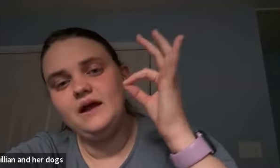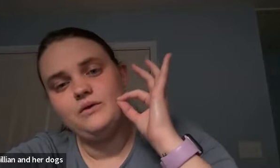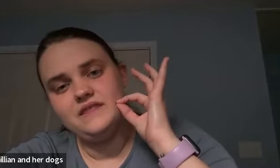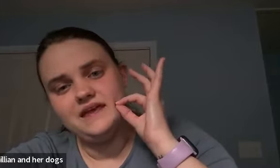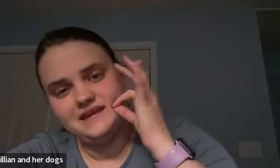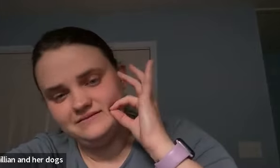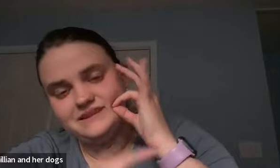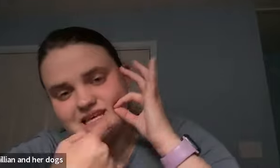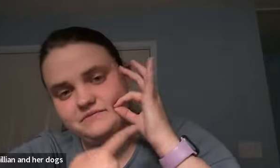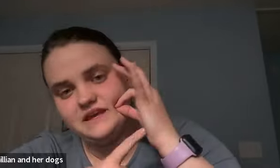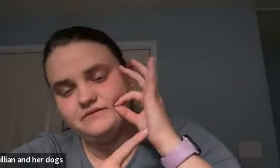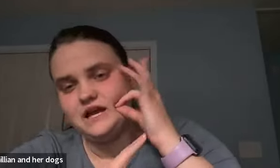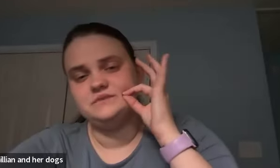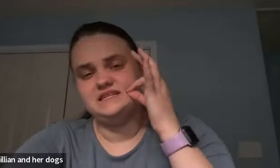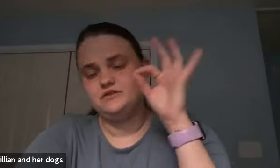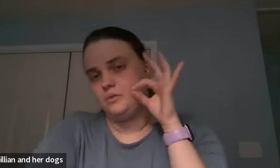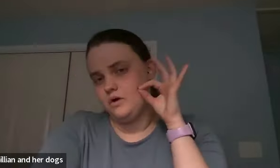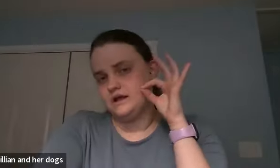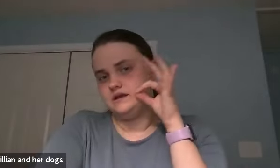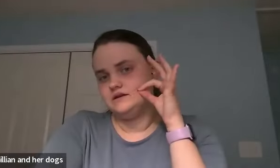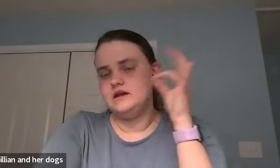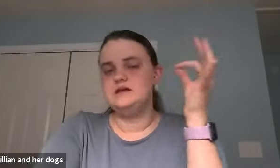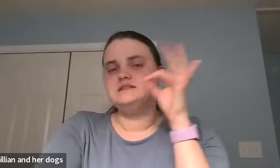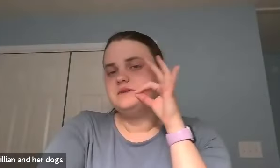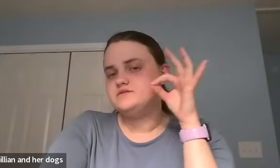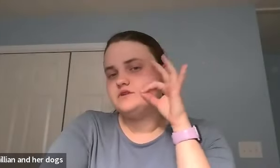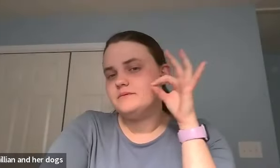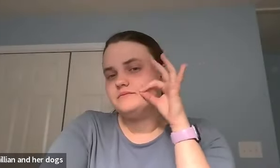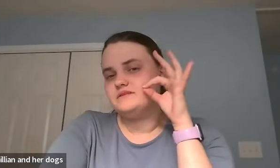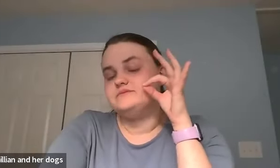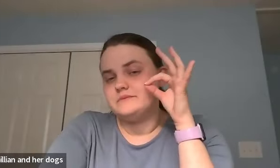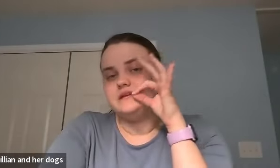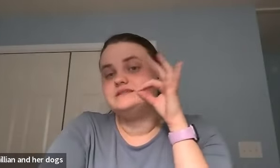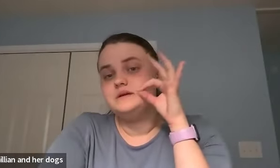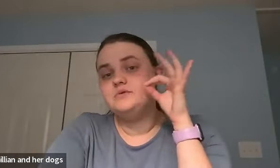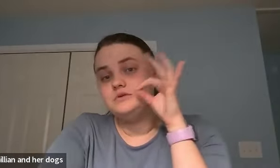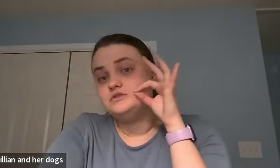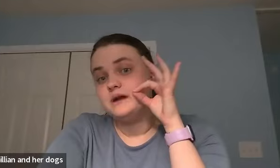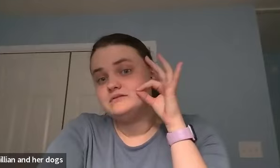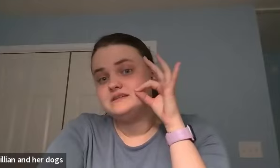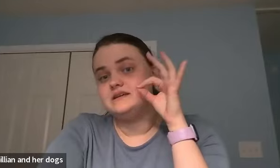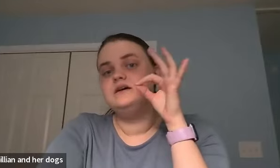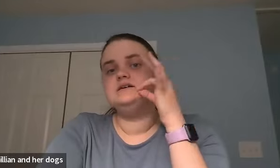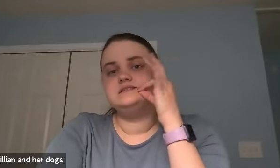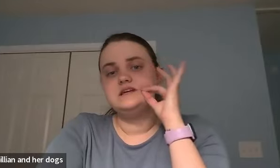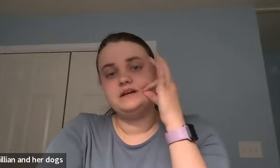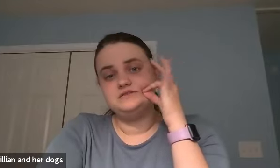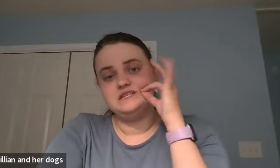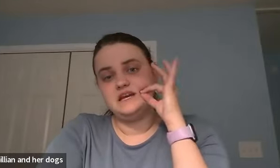And then the same thing for ketchup is either one. Some people will do bouncing. Some I do see kind of